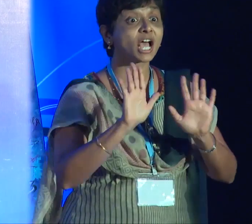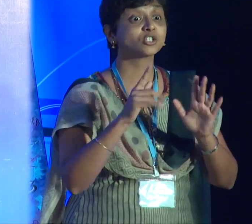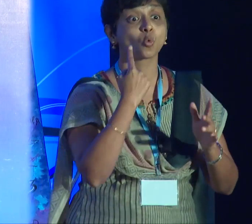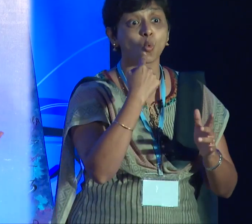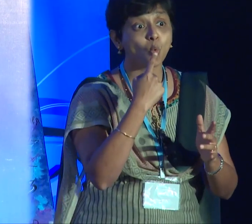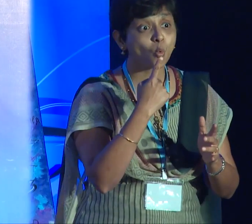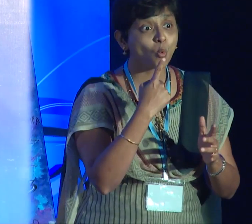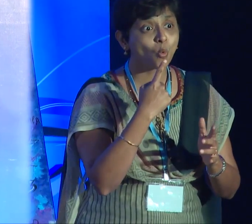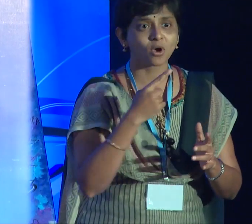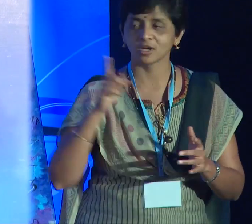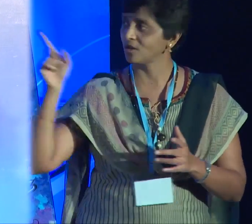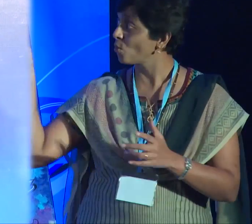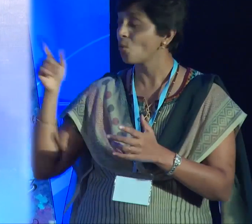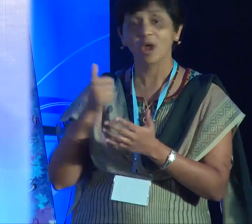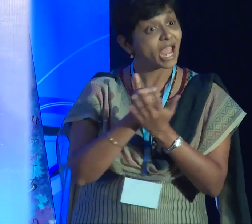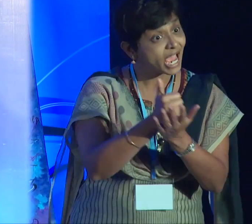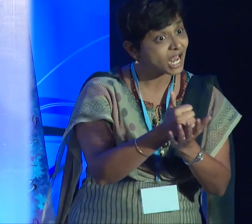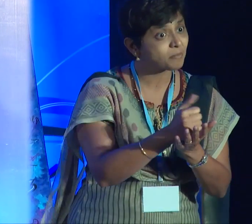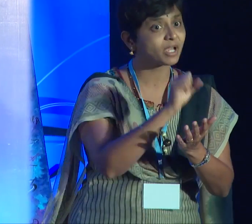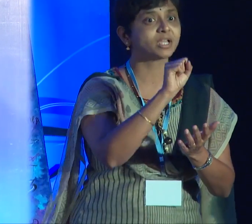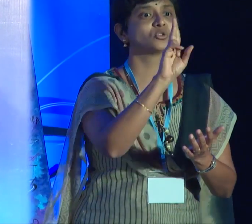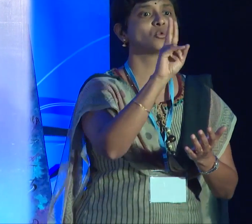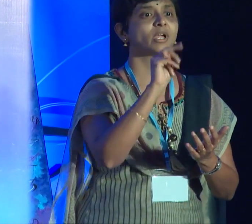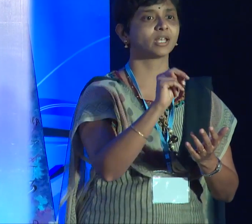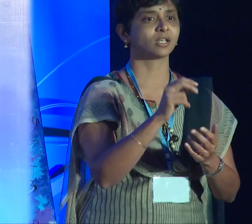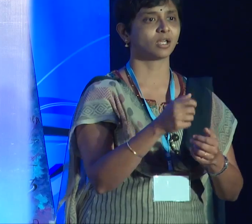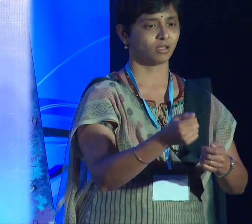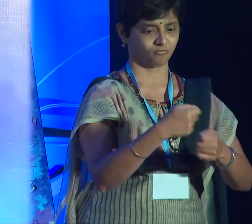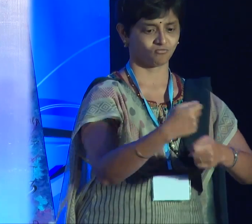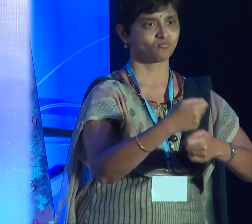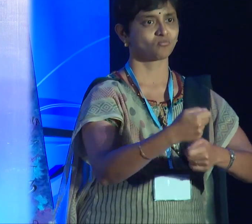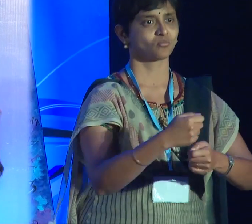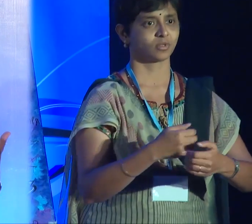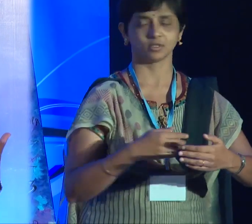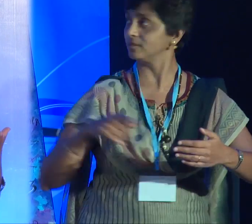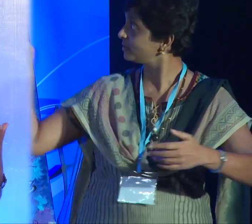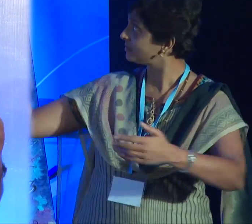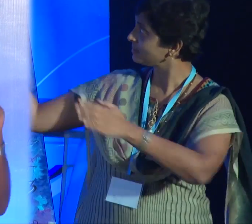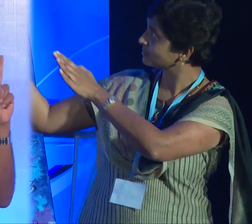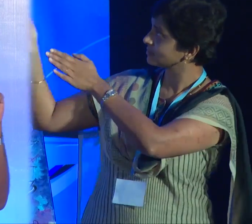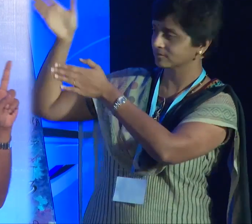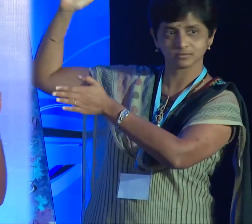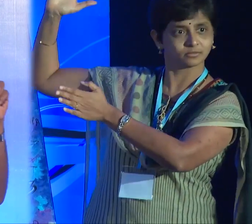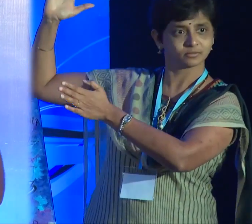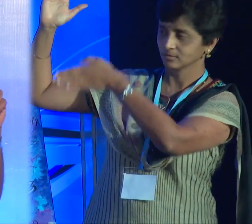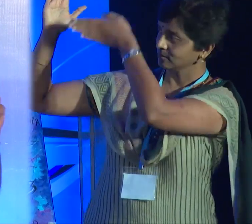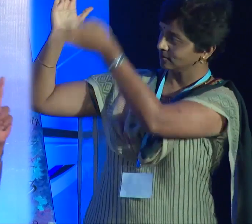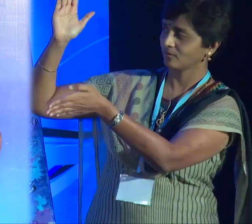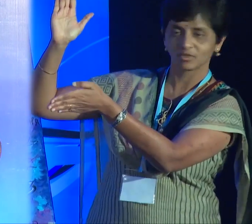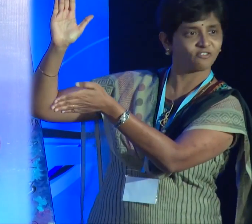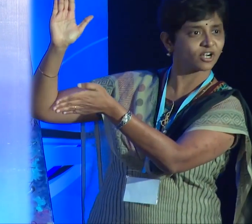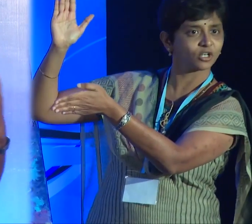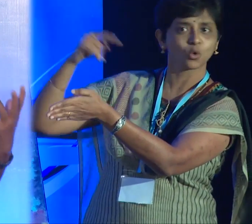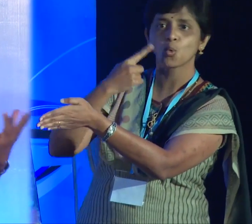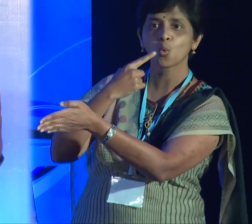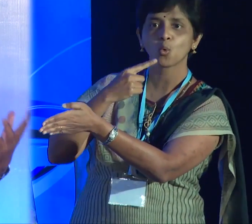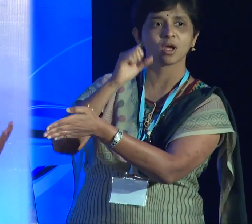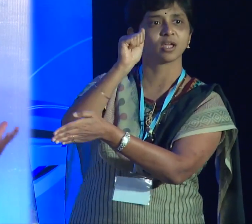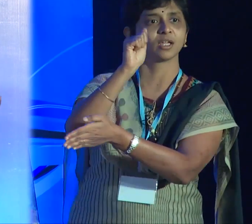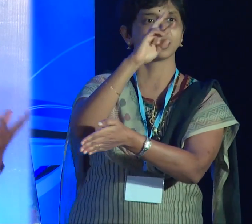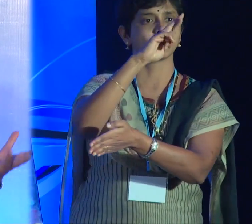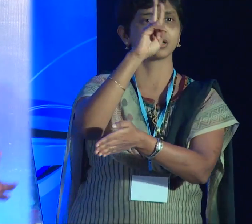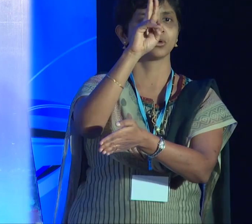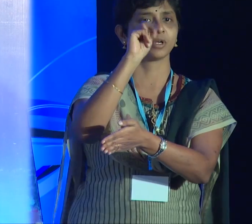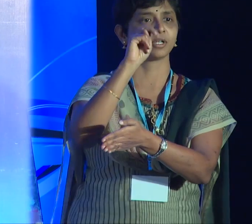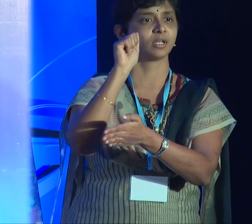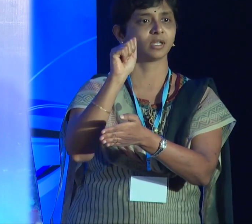Rishi Kashyapa had a wife called Vinata, and she laid 2 eggs, and she wanted the children